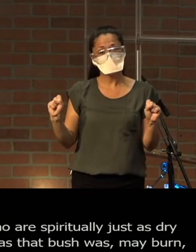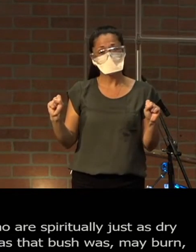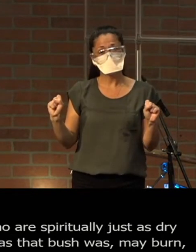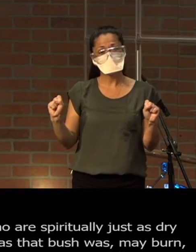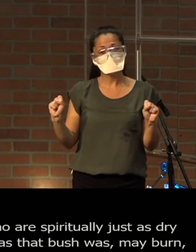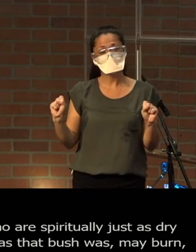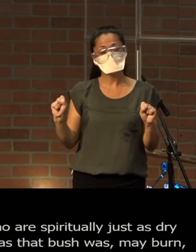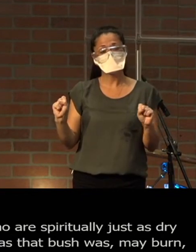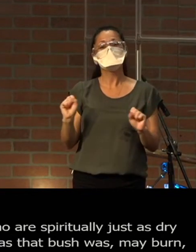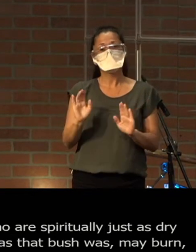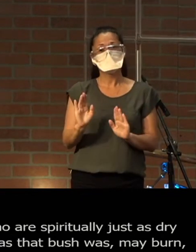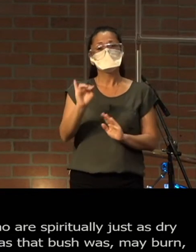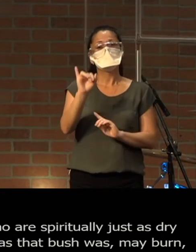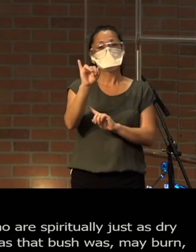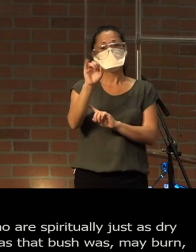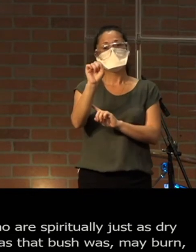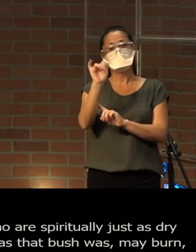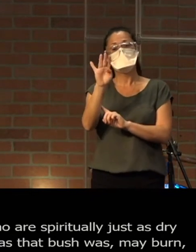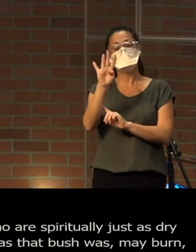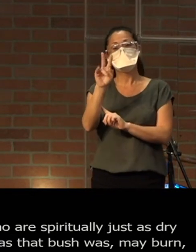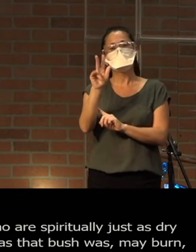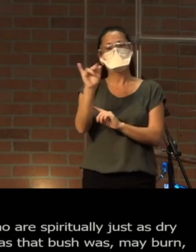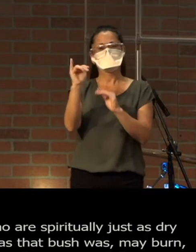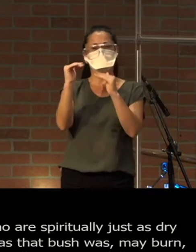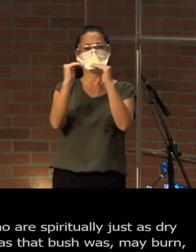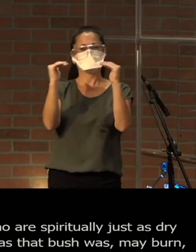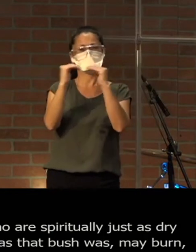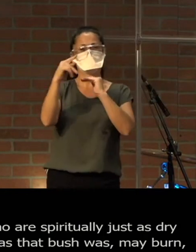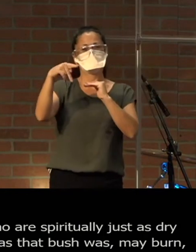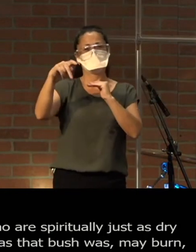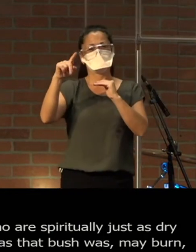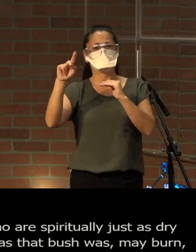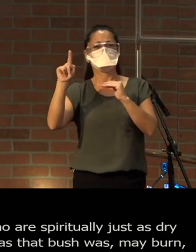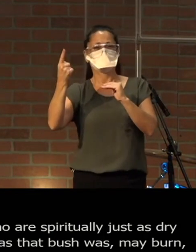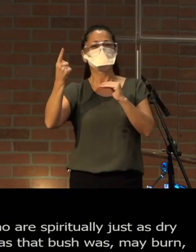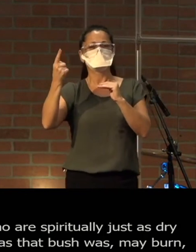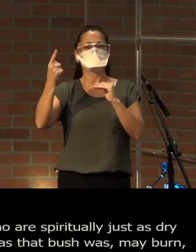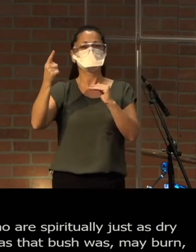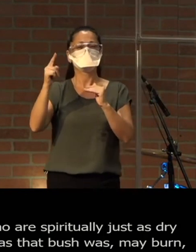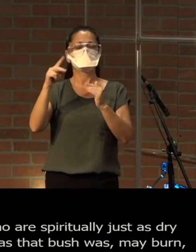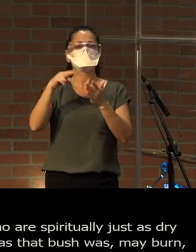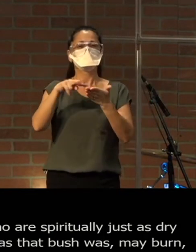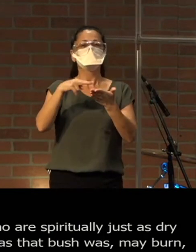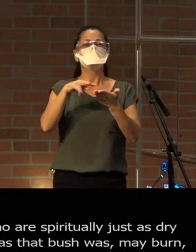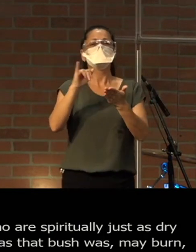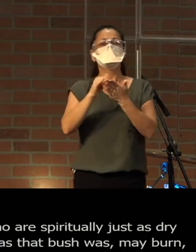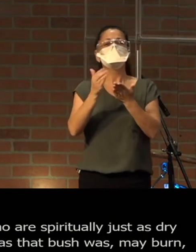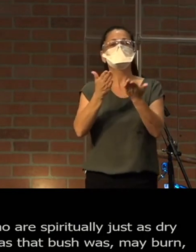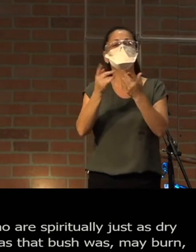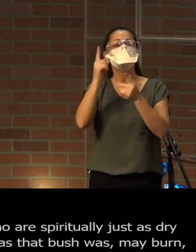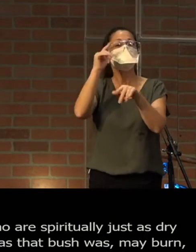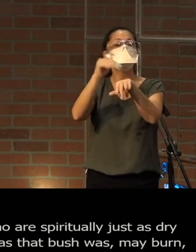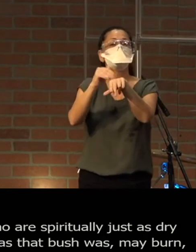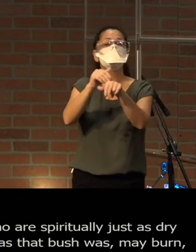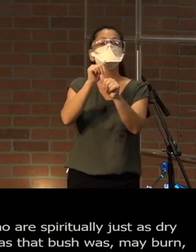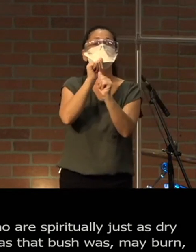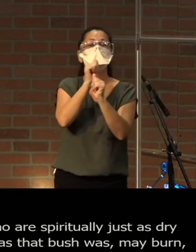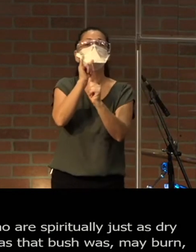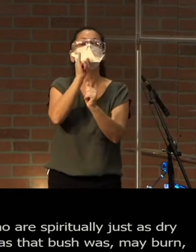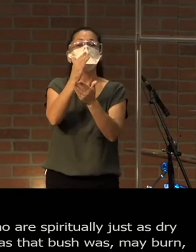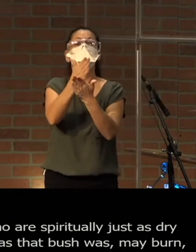Isaiah 43, it parallels our first Peter text, and then it serves as a reminder that suffering is part of